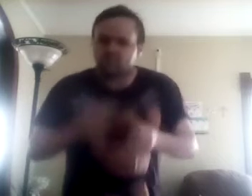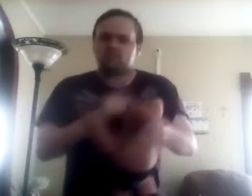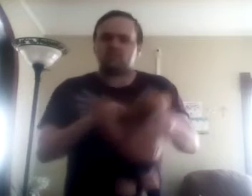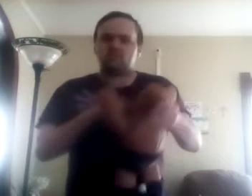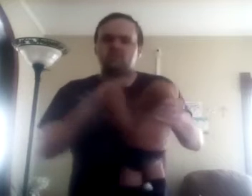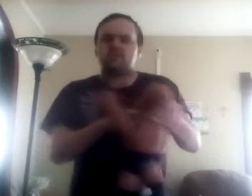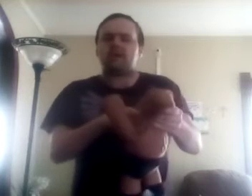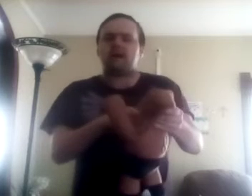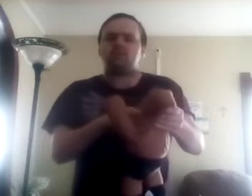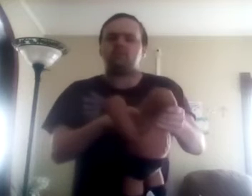Knock up.